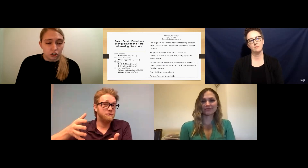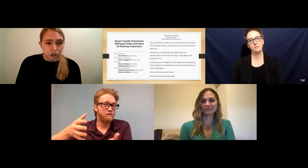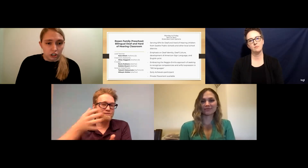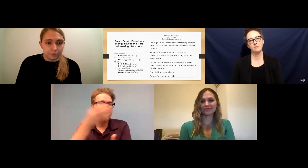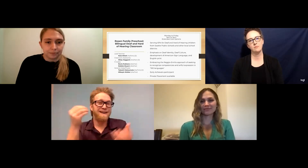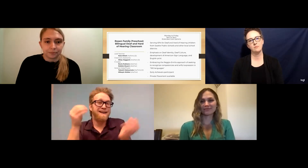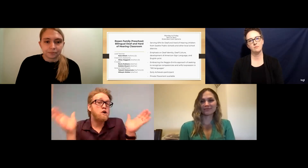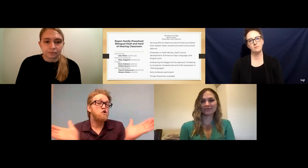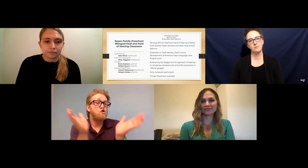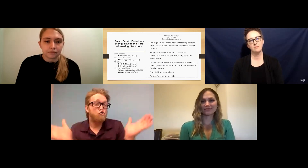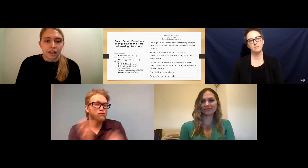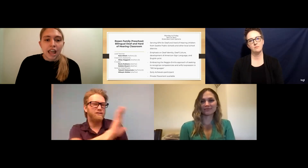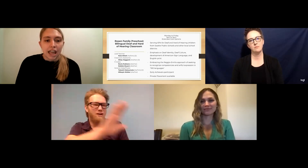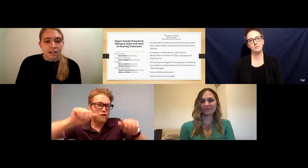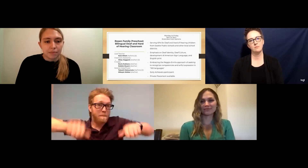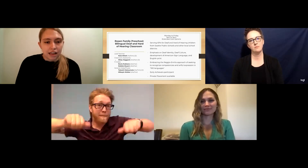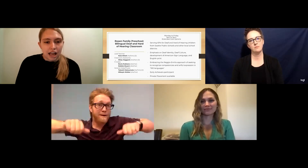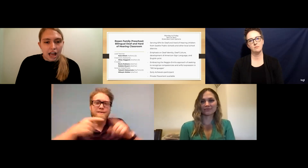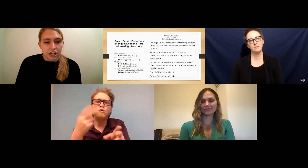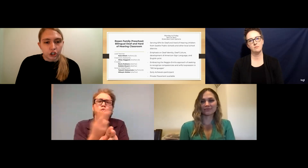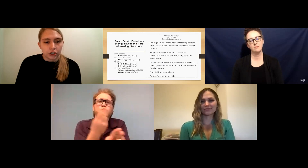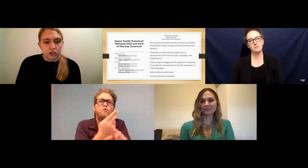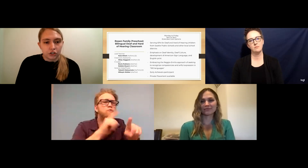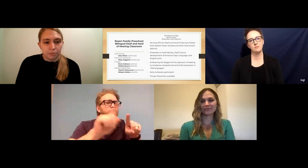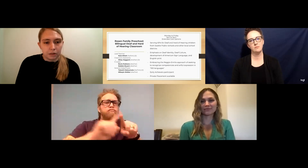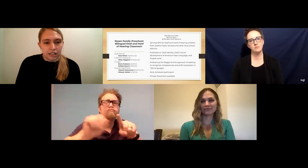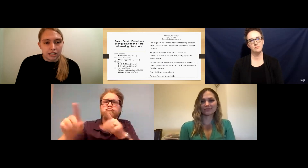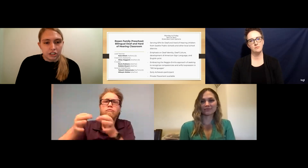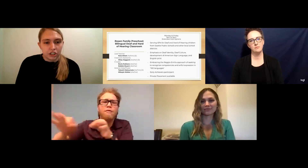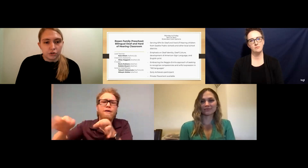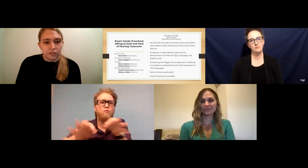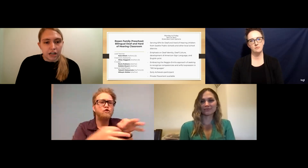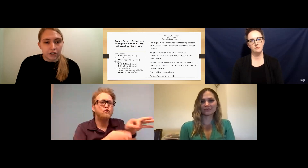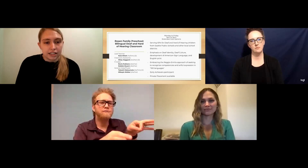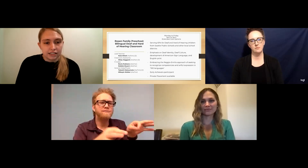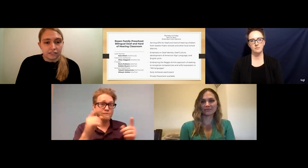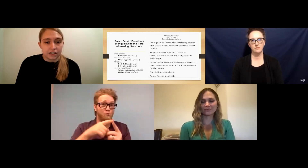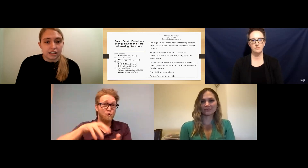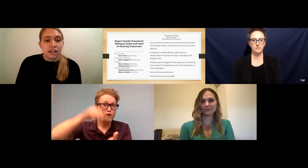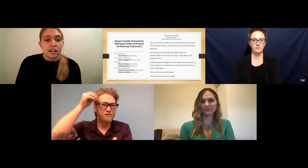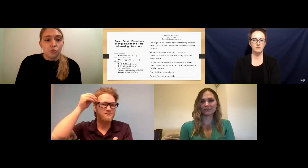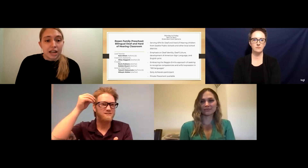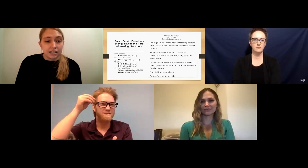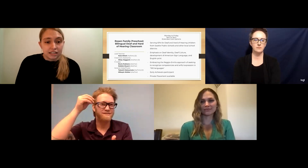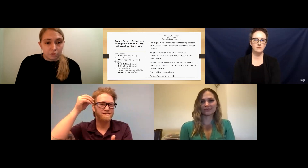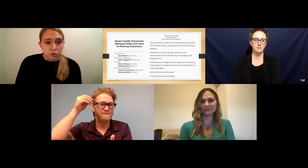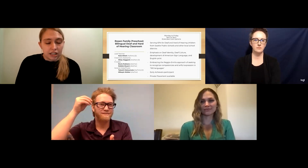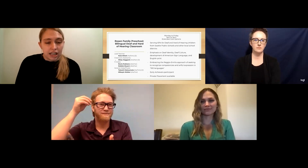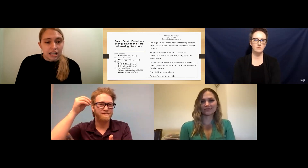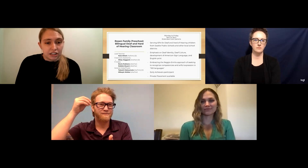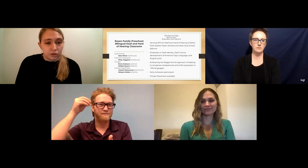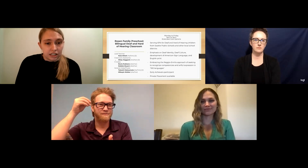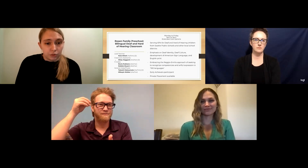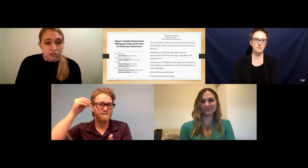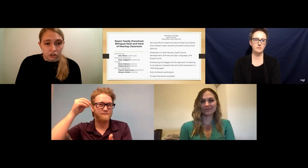student learner. And by that, I encourage their ability to use various different ways to